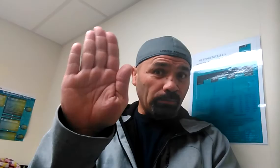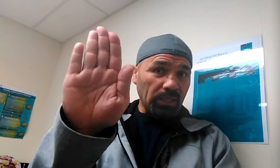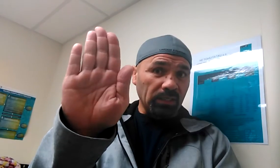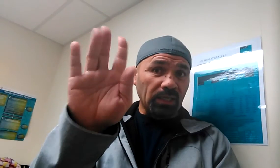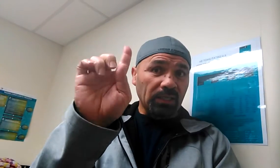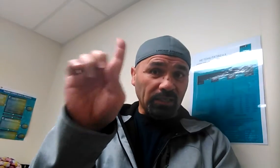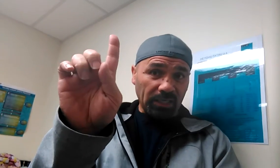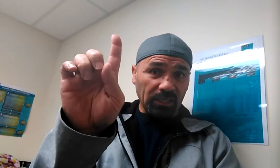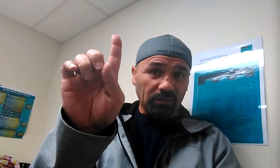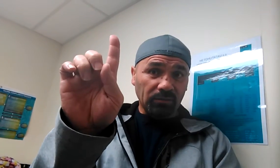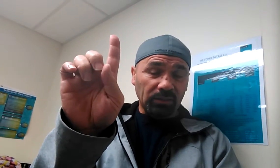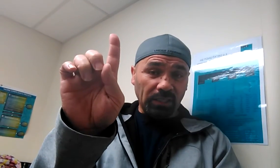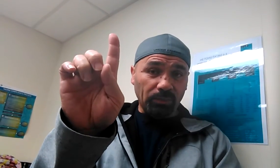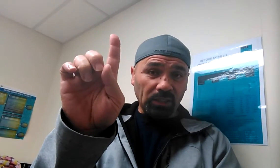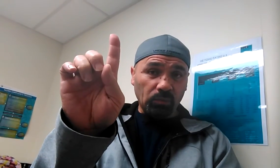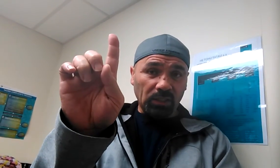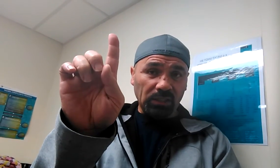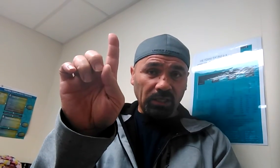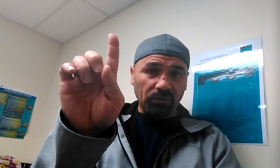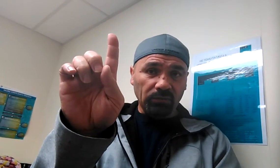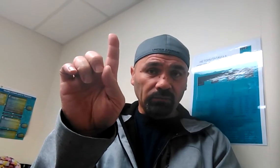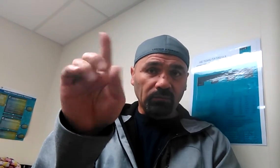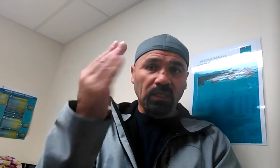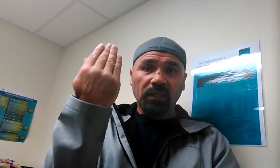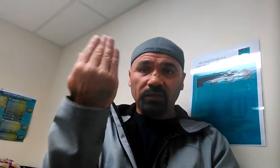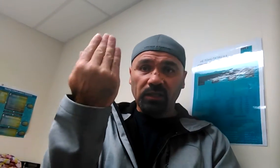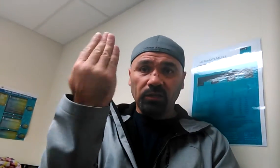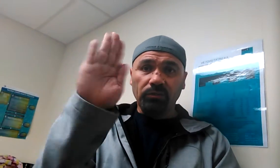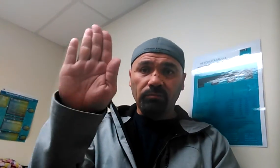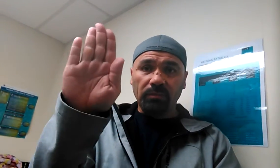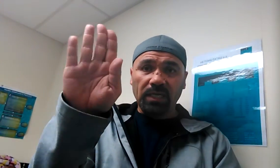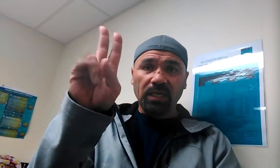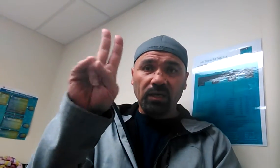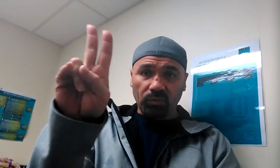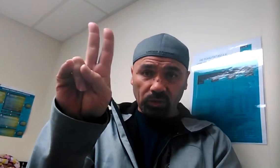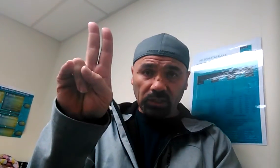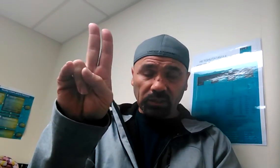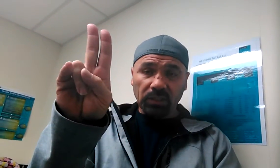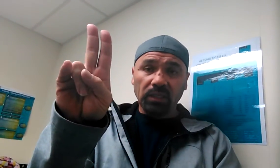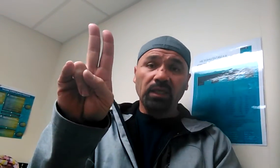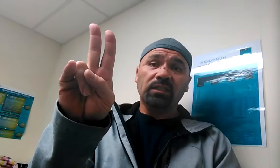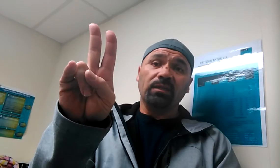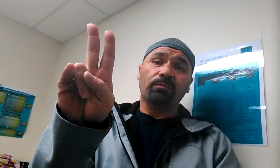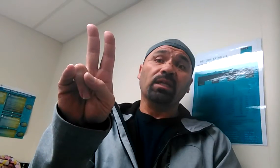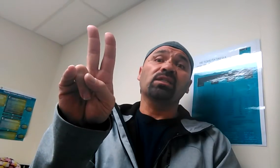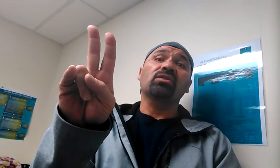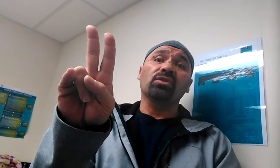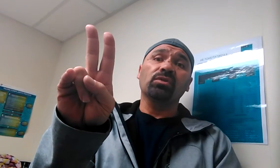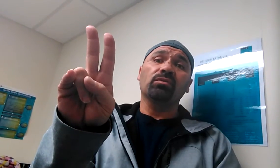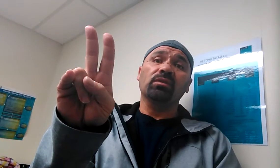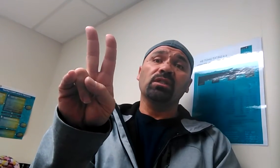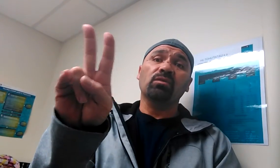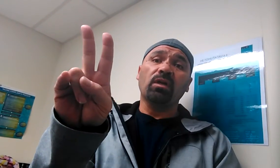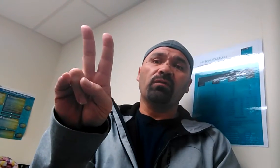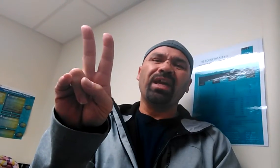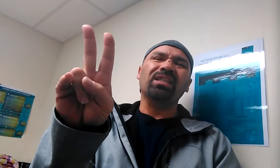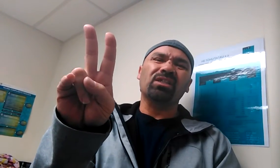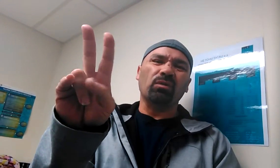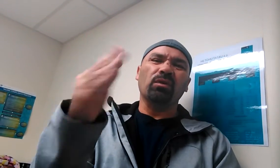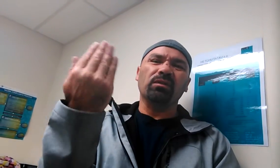ma, tahi, 10 plus 1 is 11. Te kau mā rua, 10 plus 2 is 12, and so on.